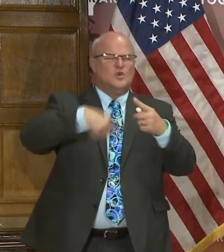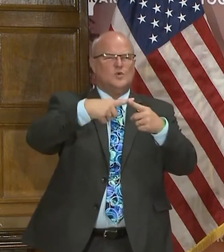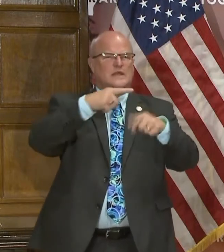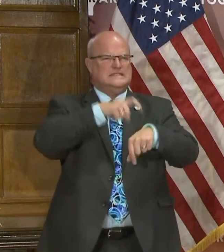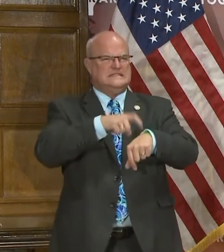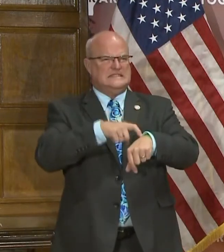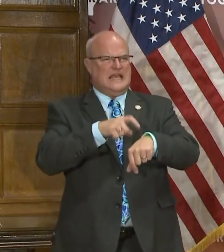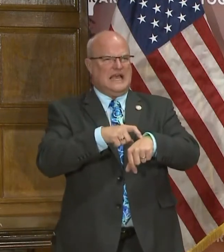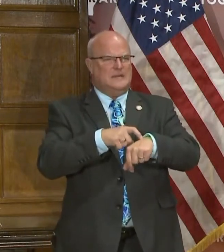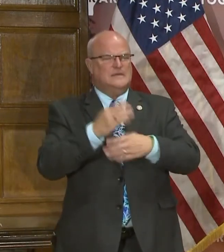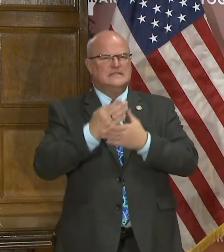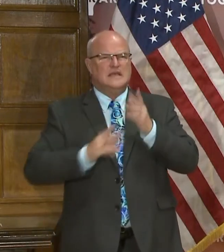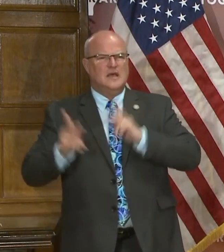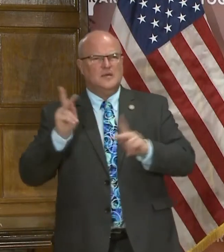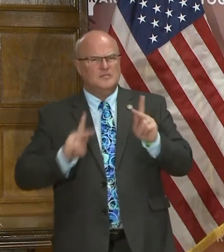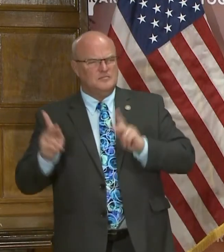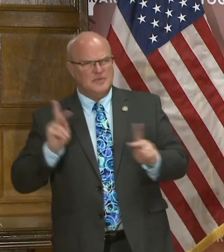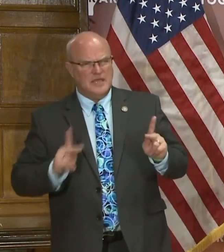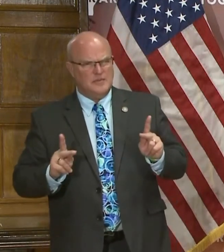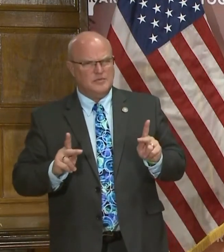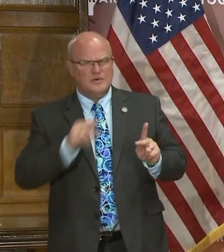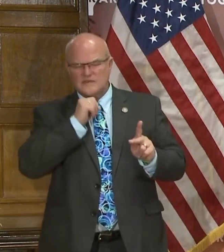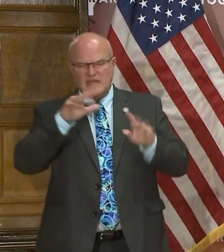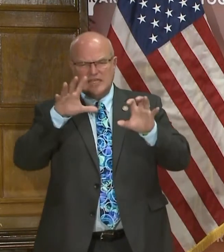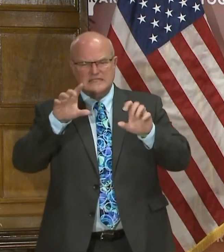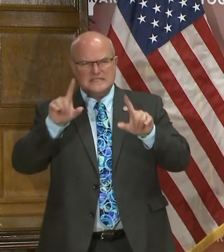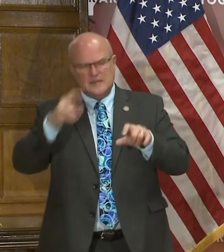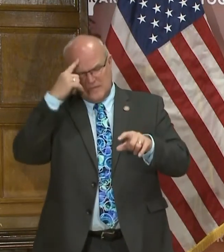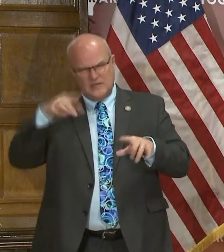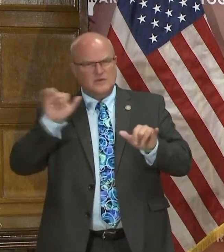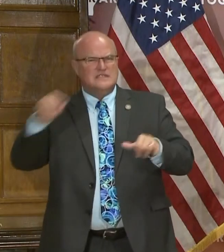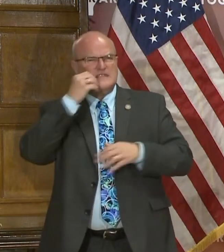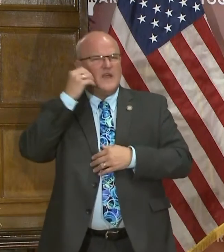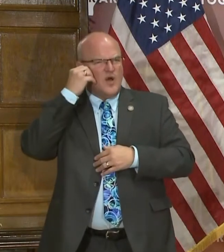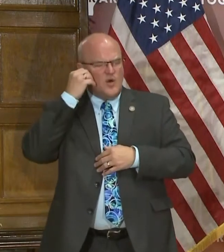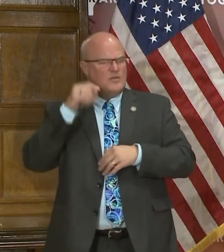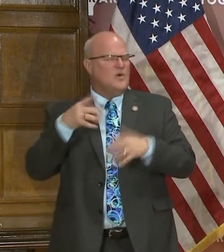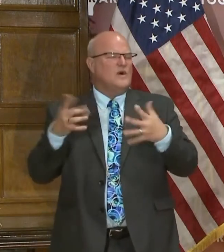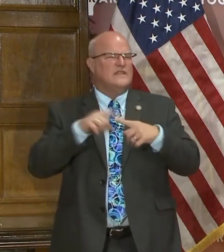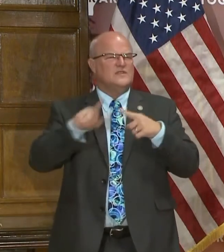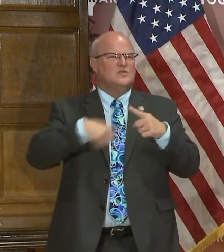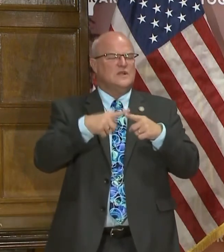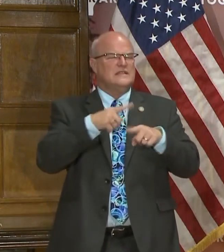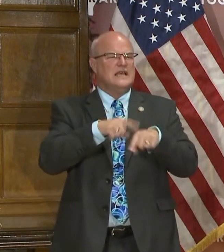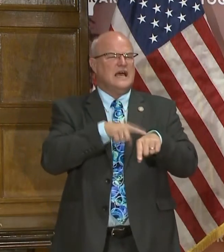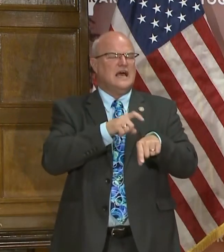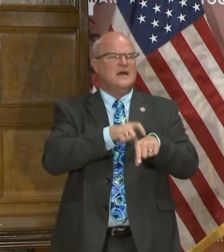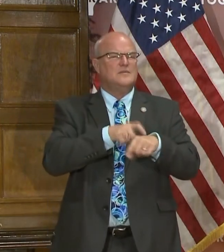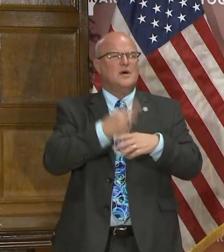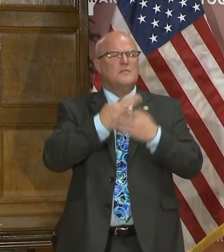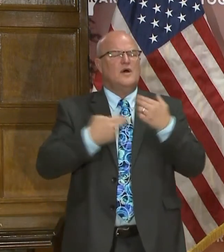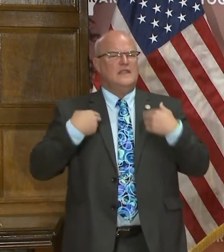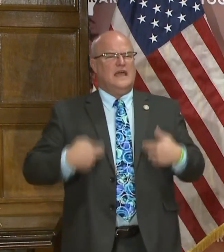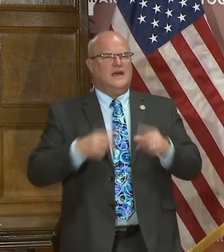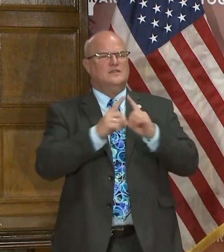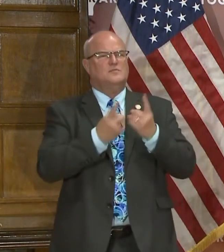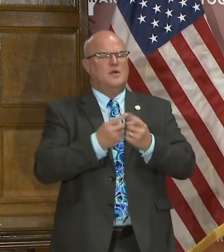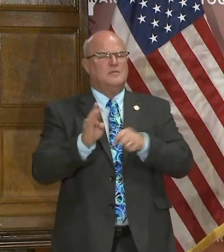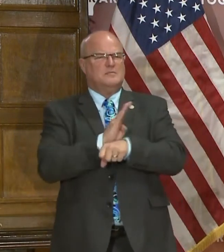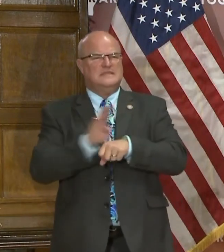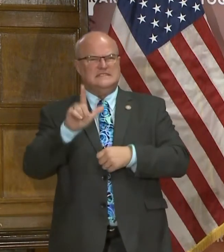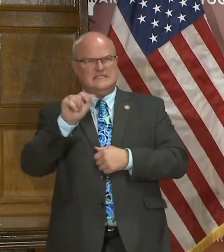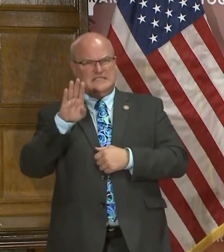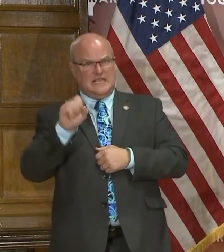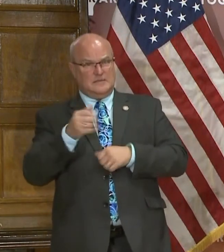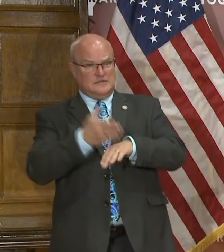time like? There have been some people who haven't taken tests because they didn't want to stay home that long. What's the turnaround on both the health department and on the commercial labs? Has